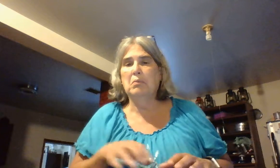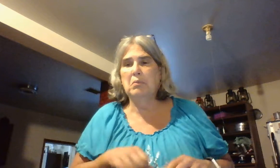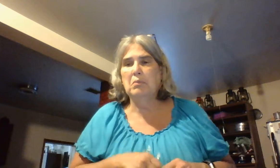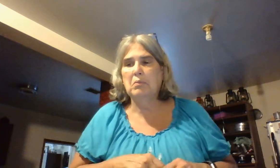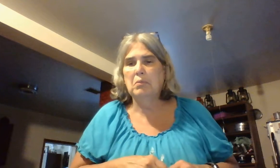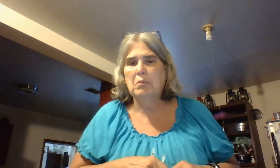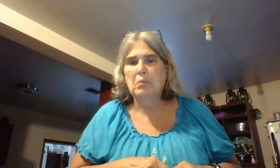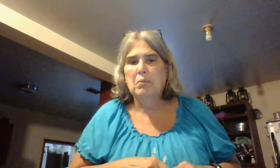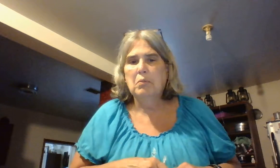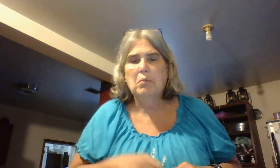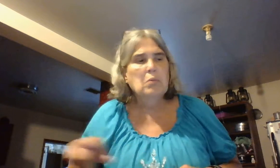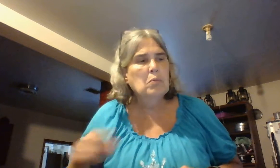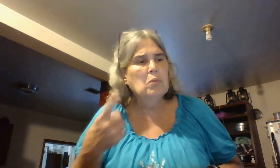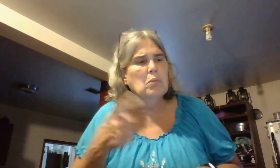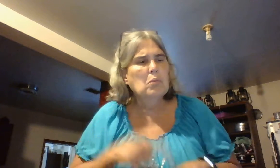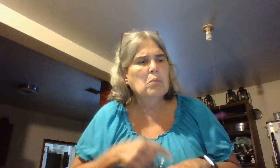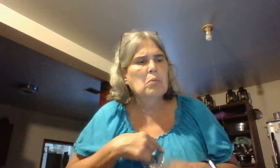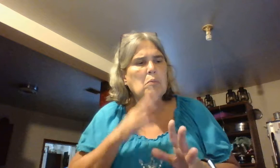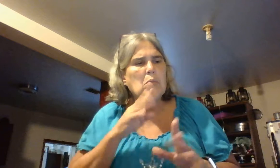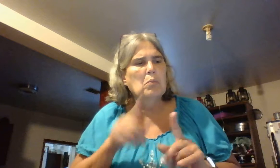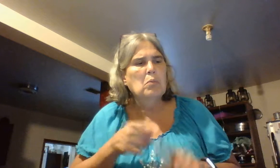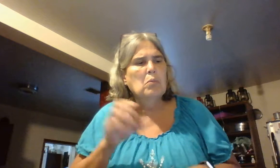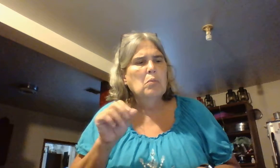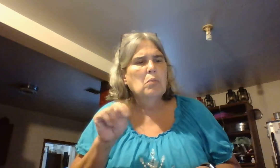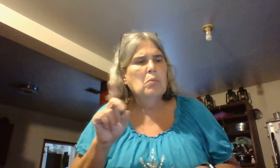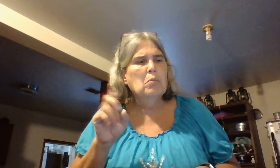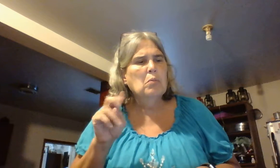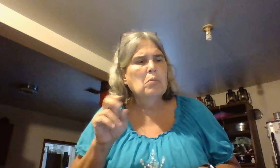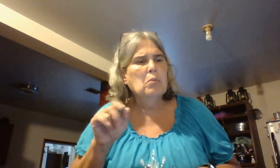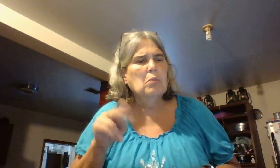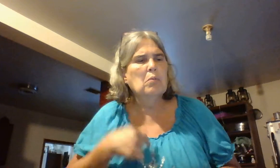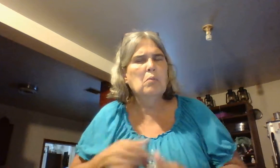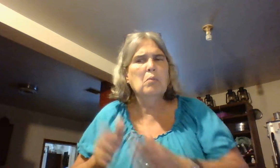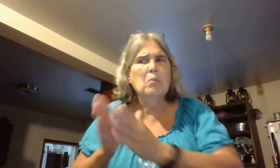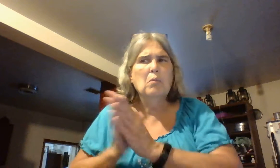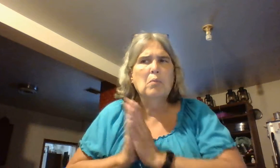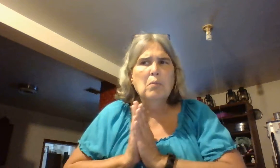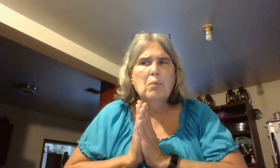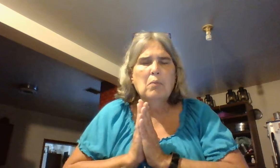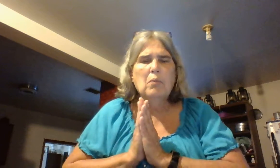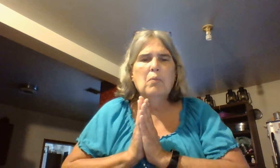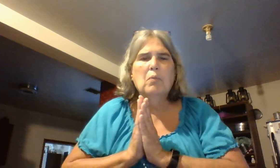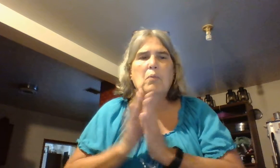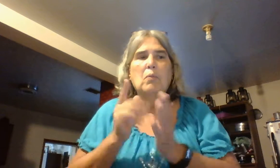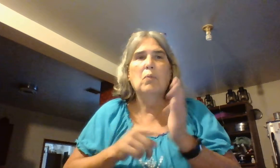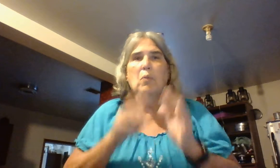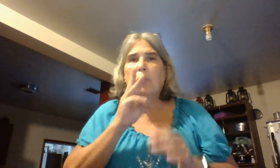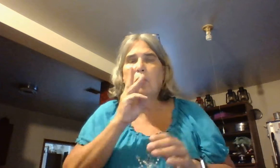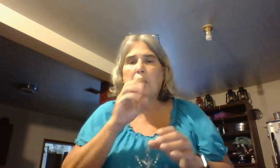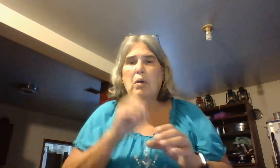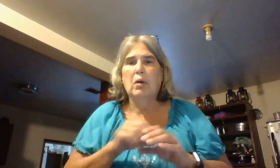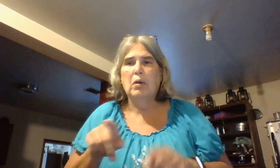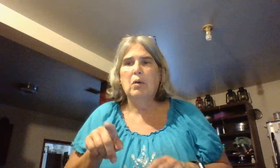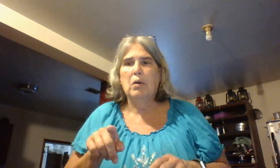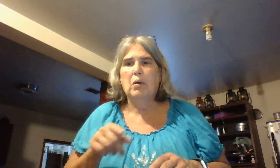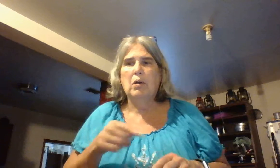one time I was talking about condensation in fourth grade, and I asked them, I told the physical, I just got water on the outside. I want you to tell me how